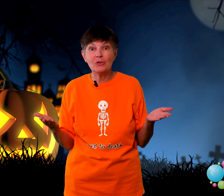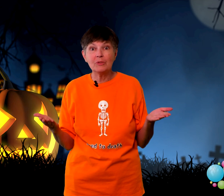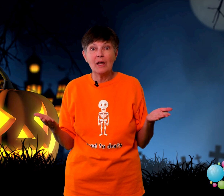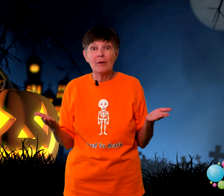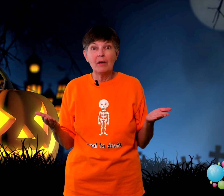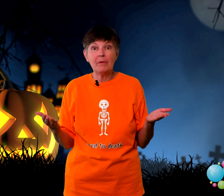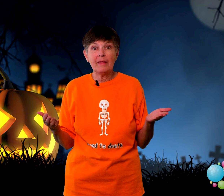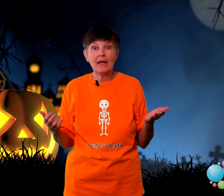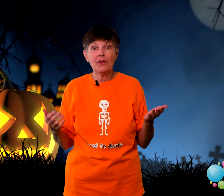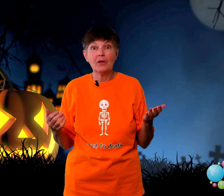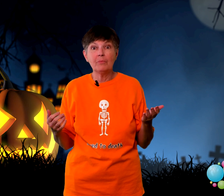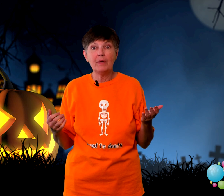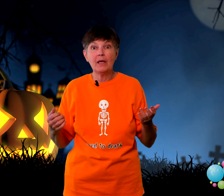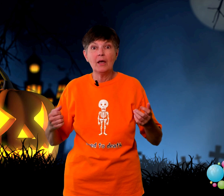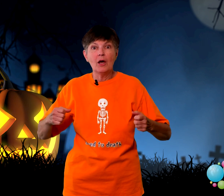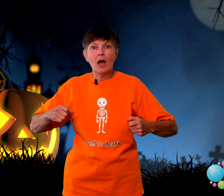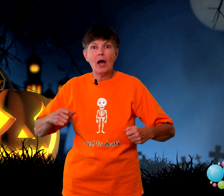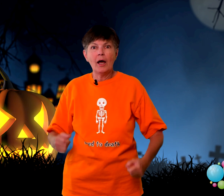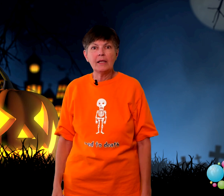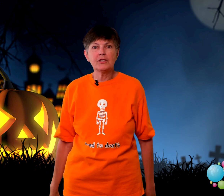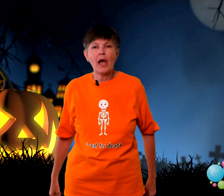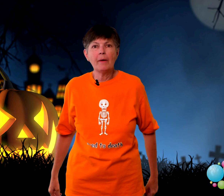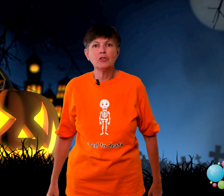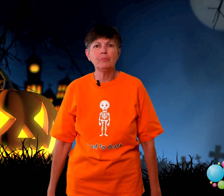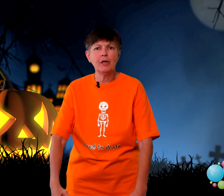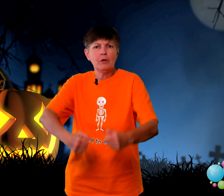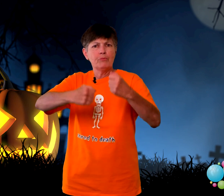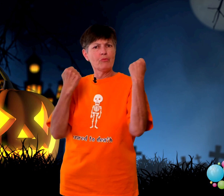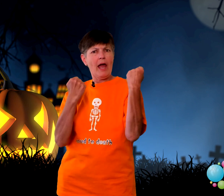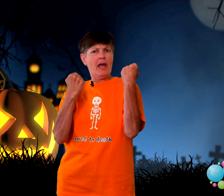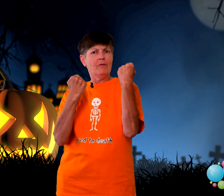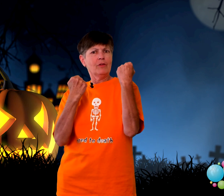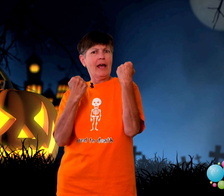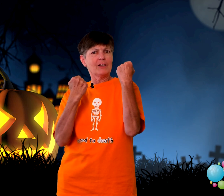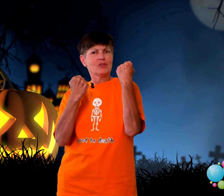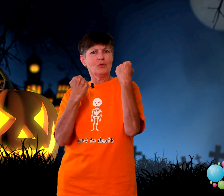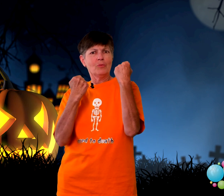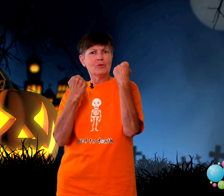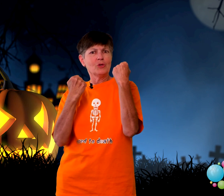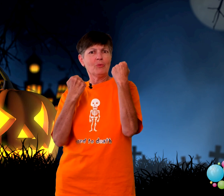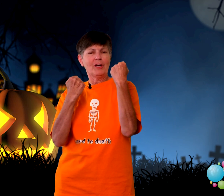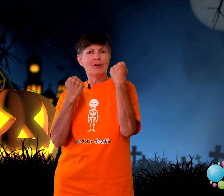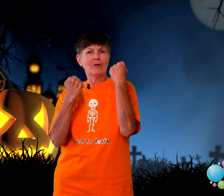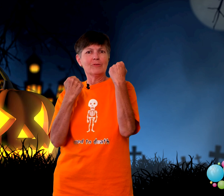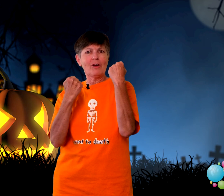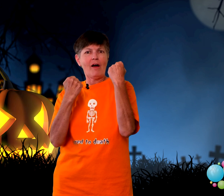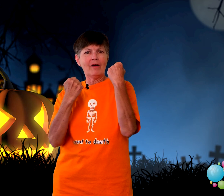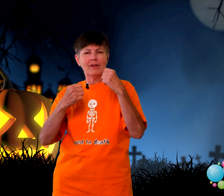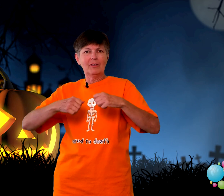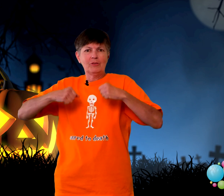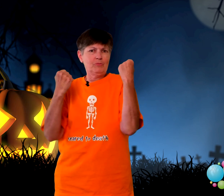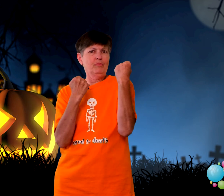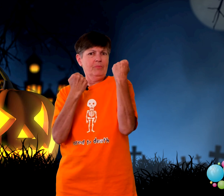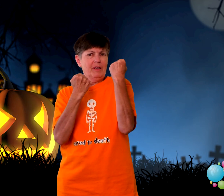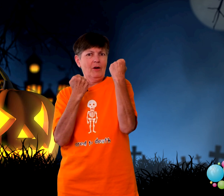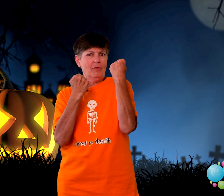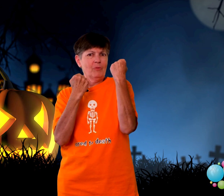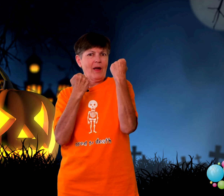costumes. Maybe they could be, it's time to be brave like superheroes are, you know, and be all